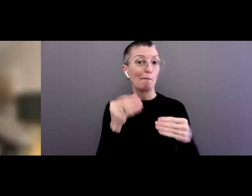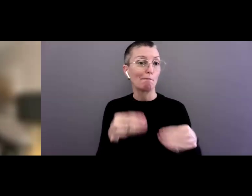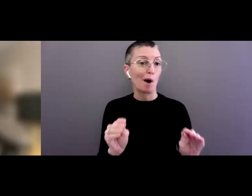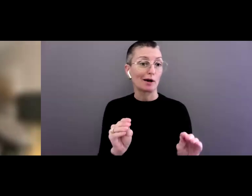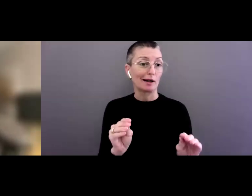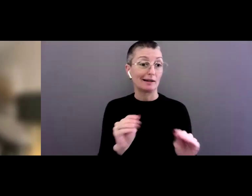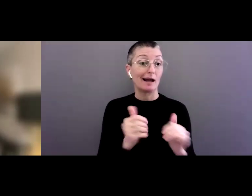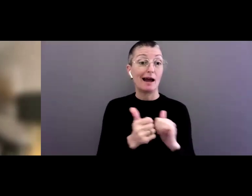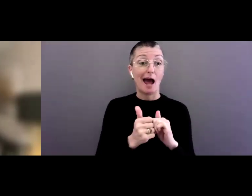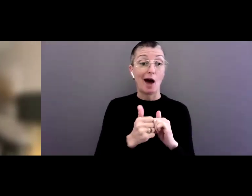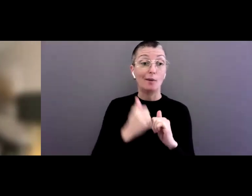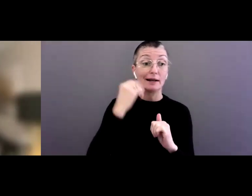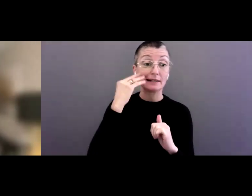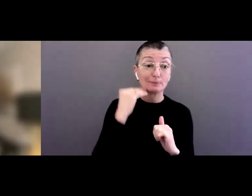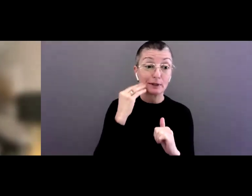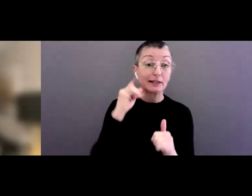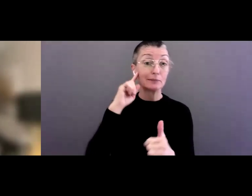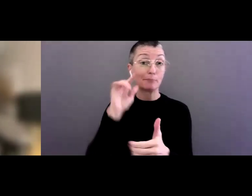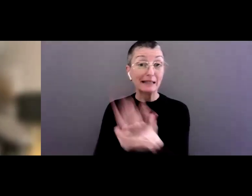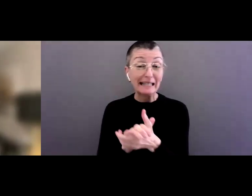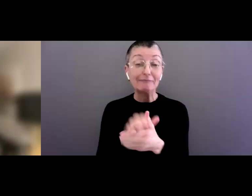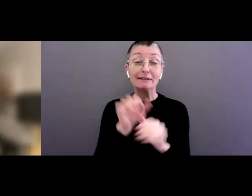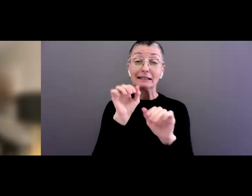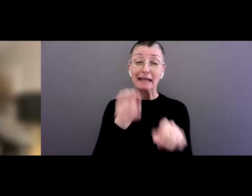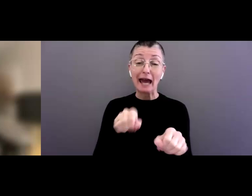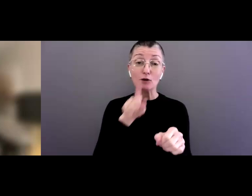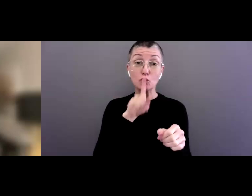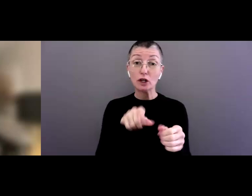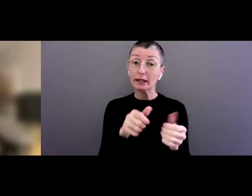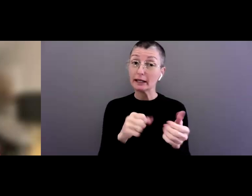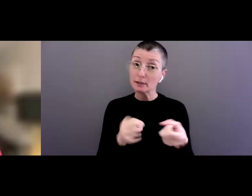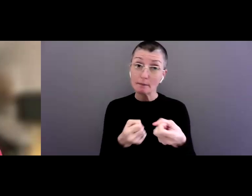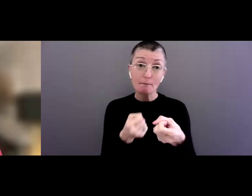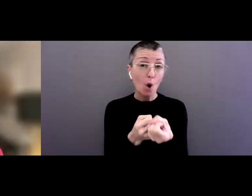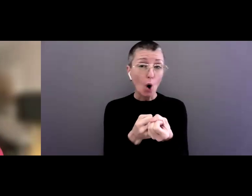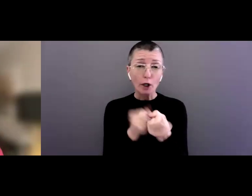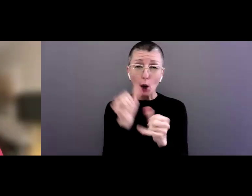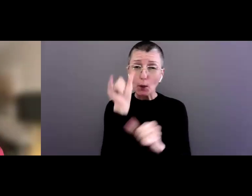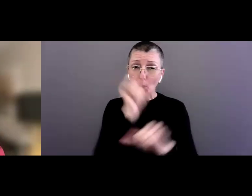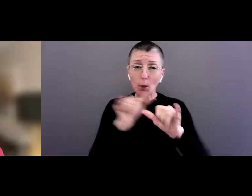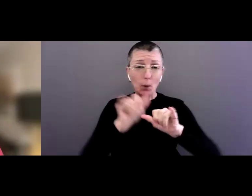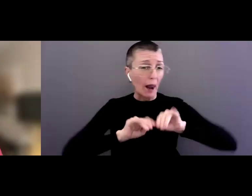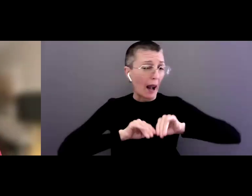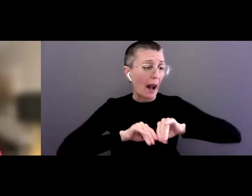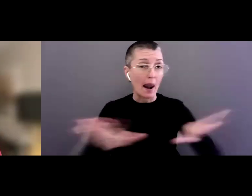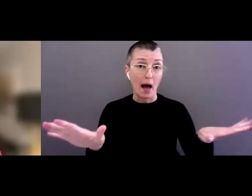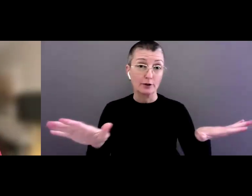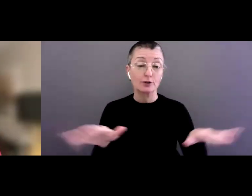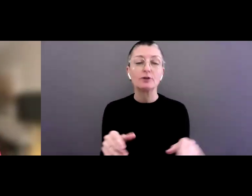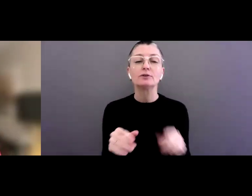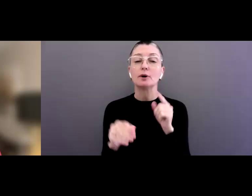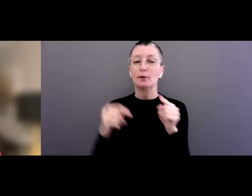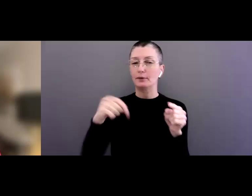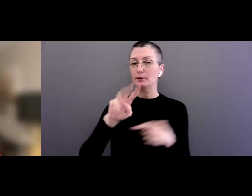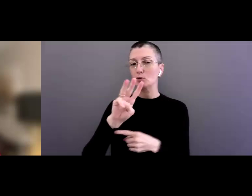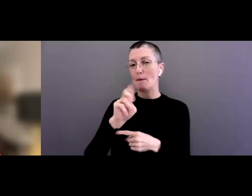an insanely successful product launch. And this book is basically talking about some of the things that I've talked about in this webinar. And